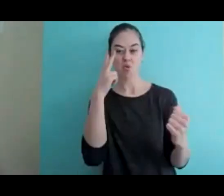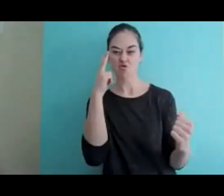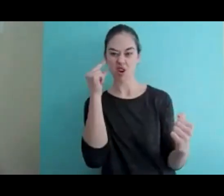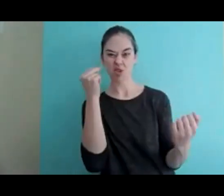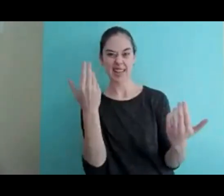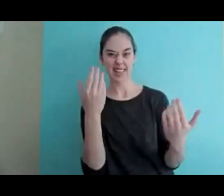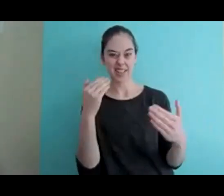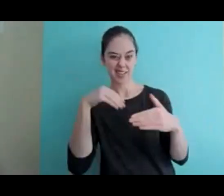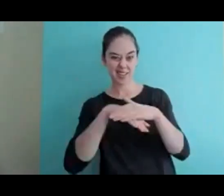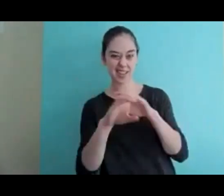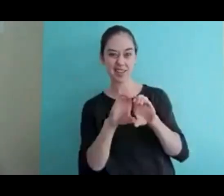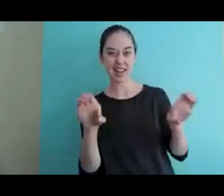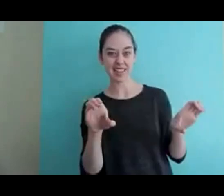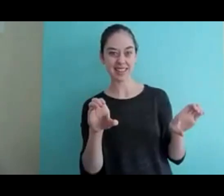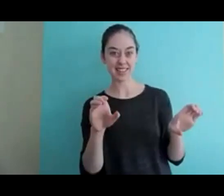the class.